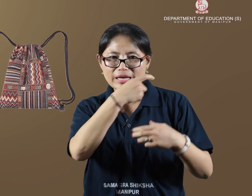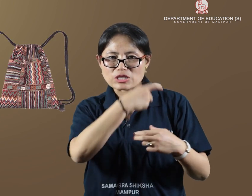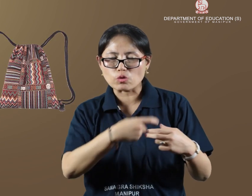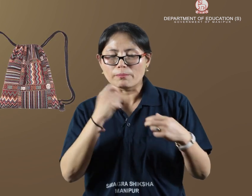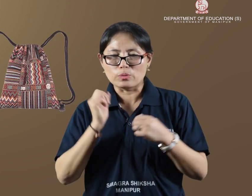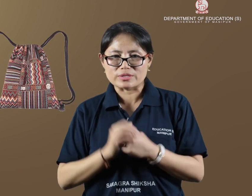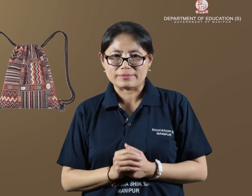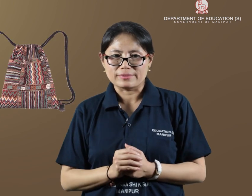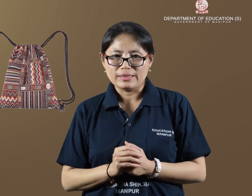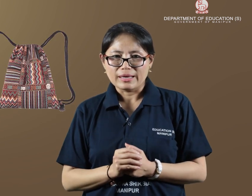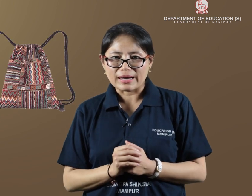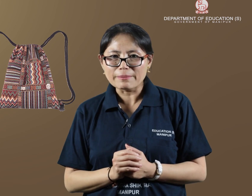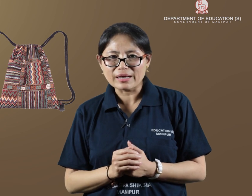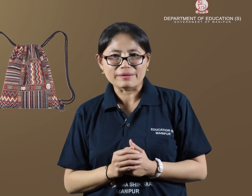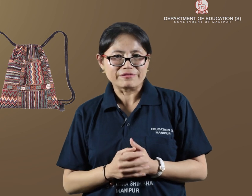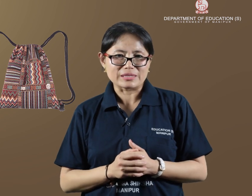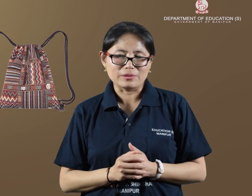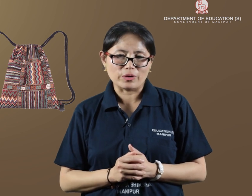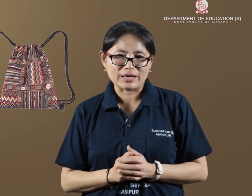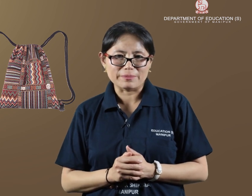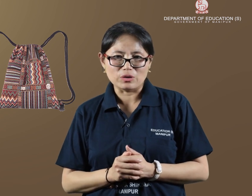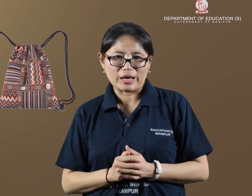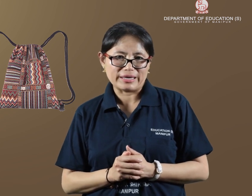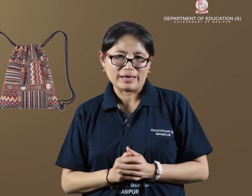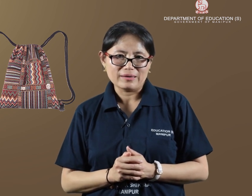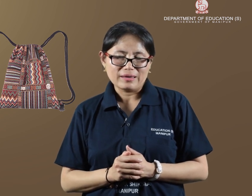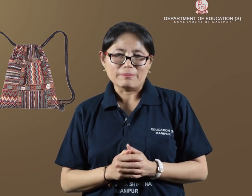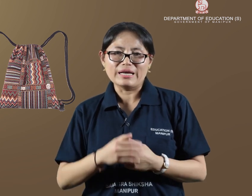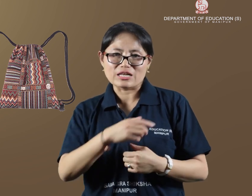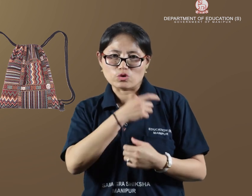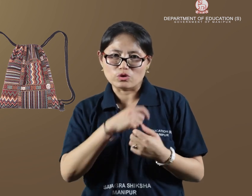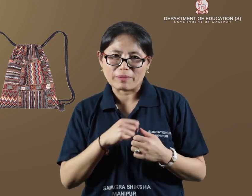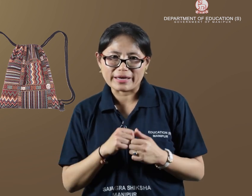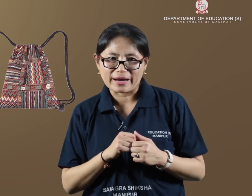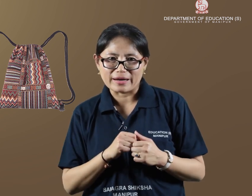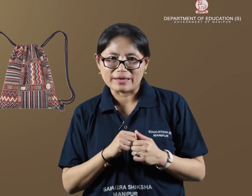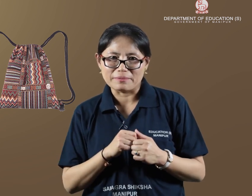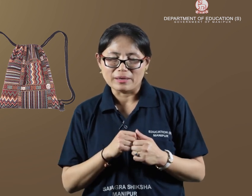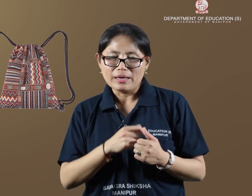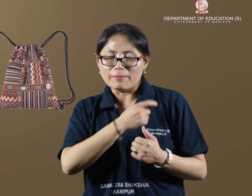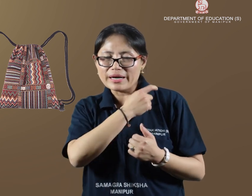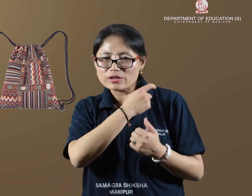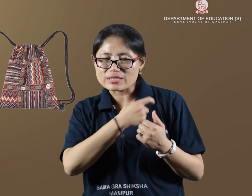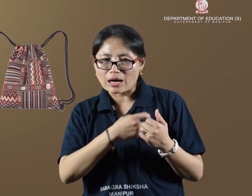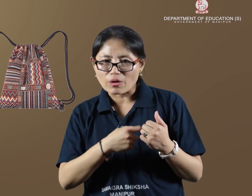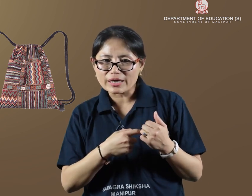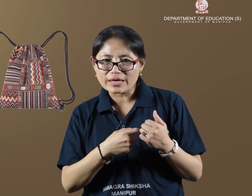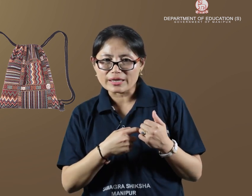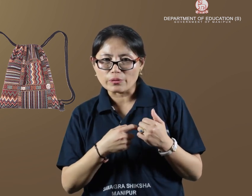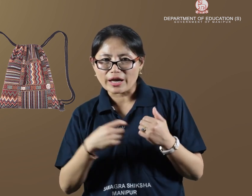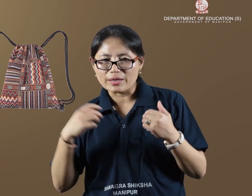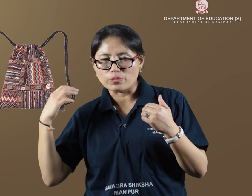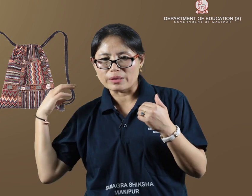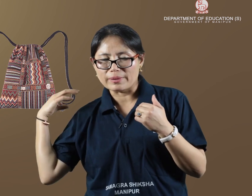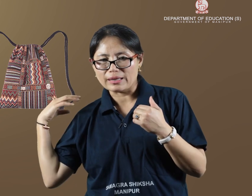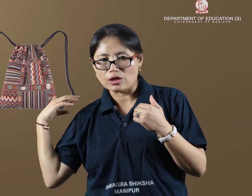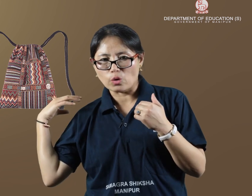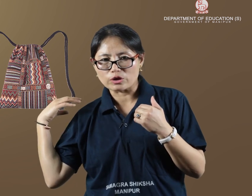acha wam pu se. Karam mana comfortable oi ni karam mana nungai niya. Mari acha wudu pai ge hera kani ba. Mari da sauraga di kadawi aina puri ba load tu